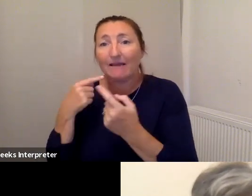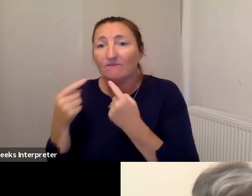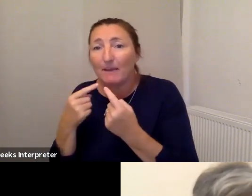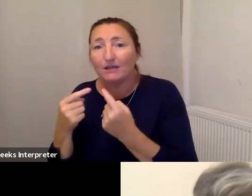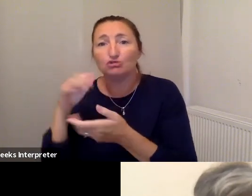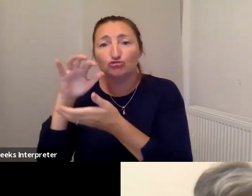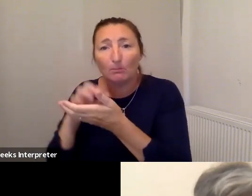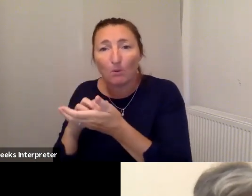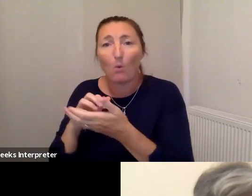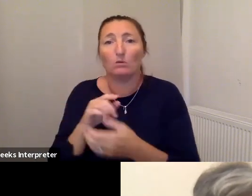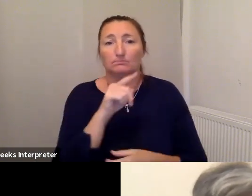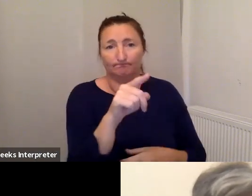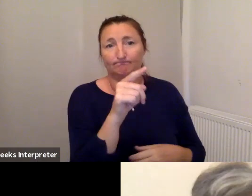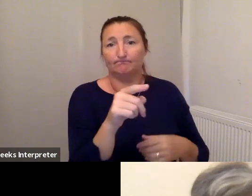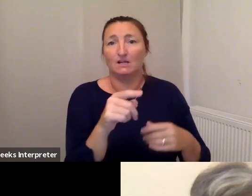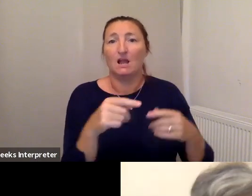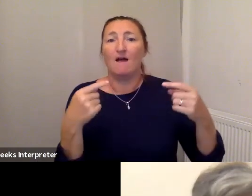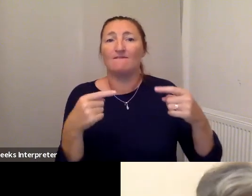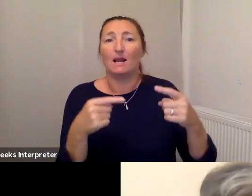ones that are available at